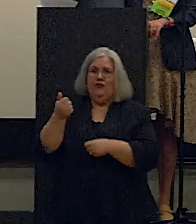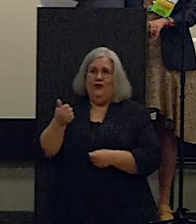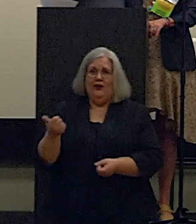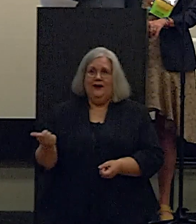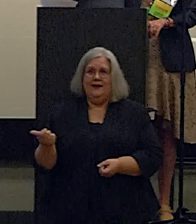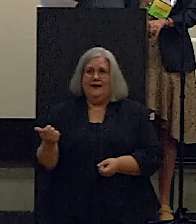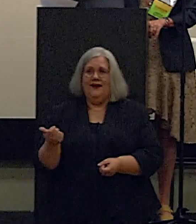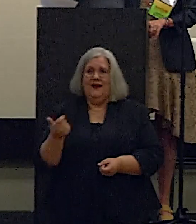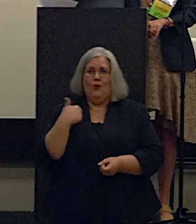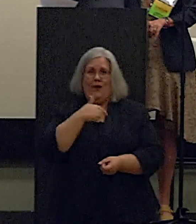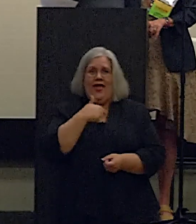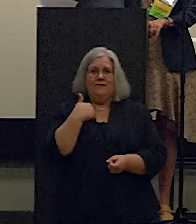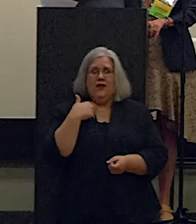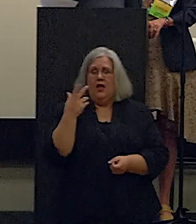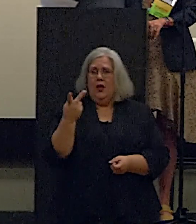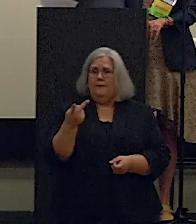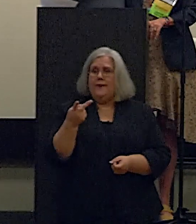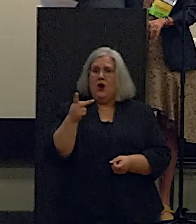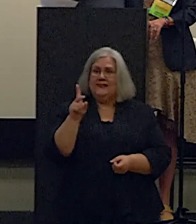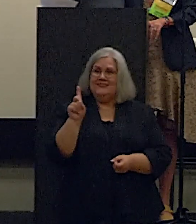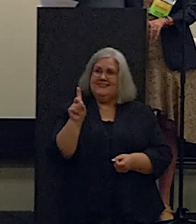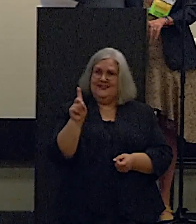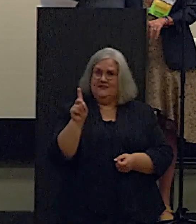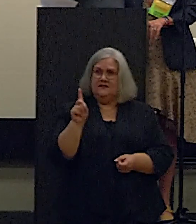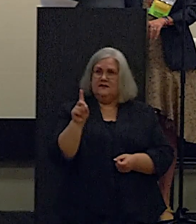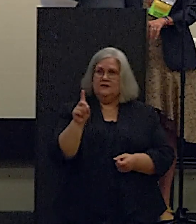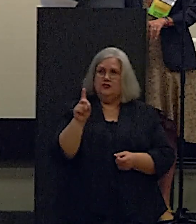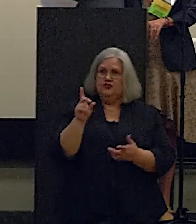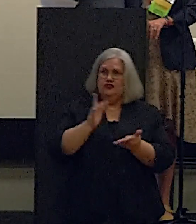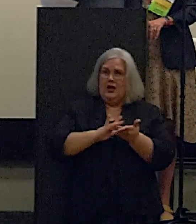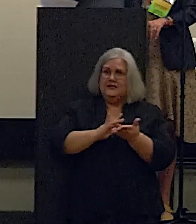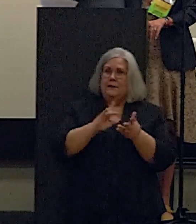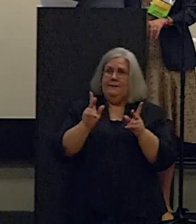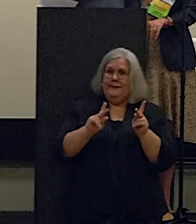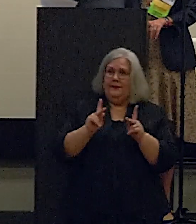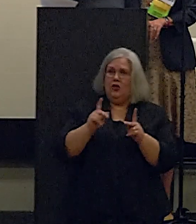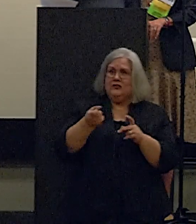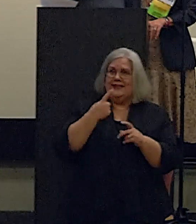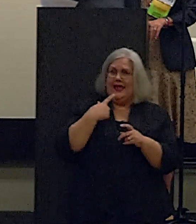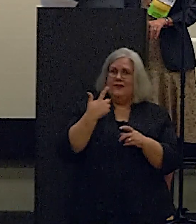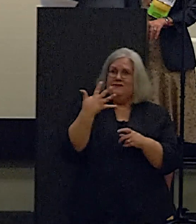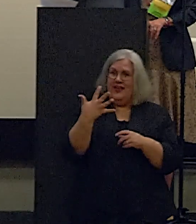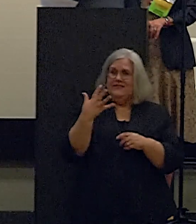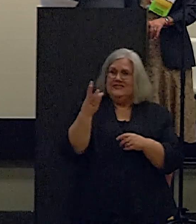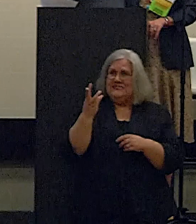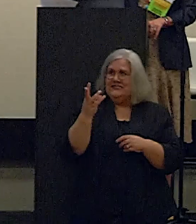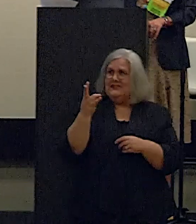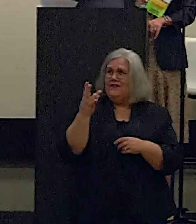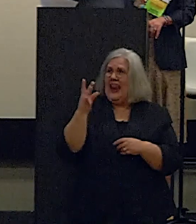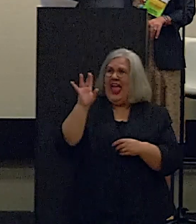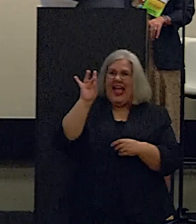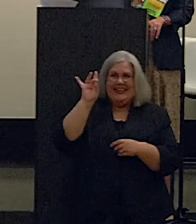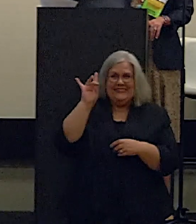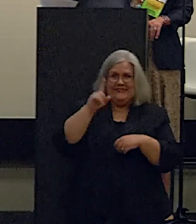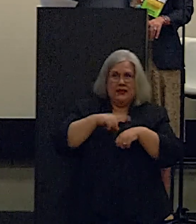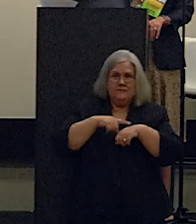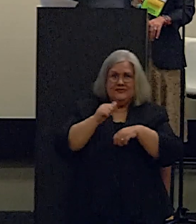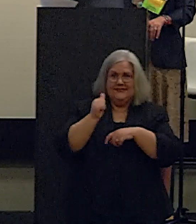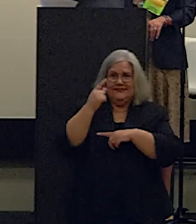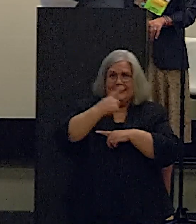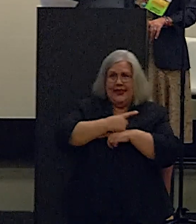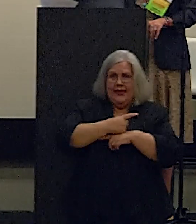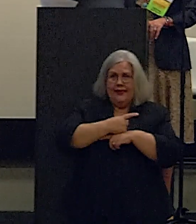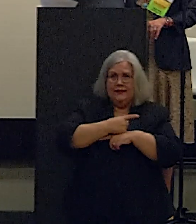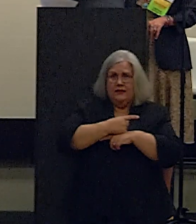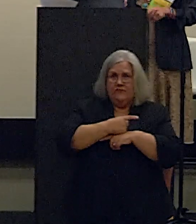have Parkinson's drugs that people are taking 5, 6, 7, 8 times a day. And so